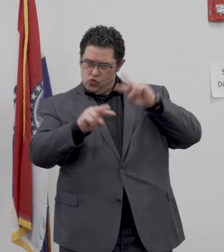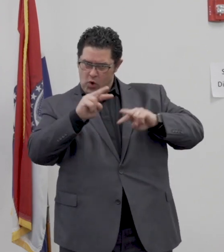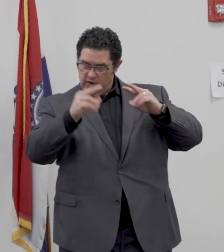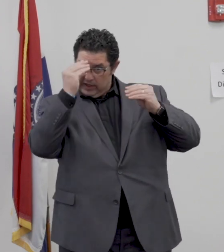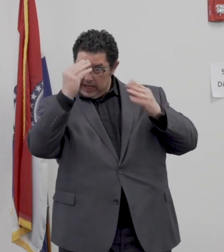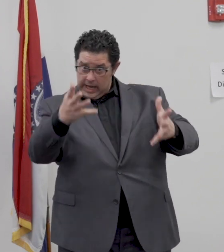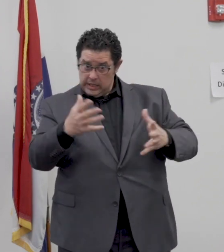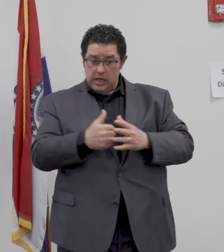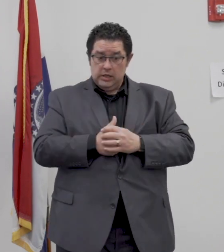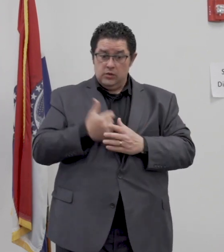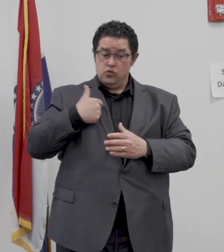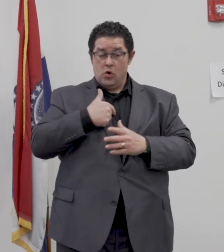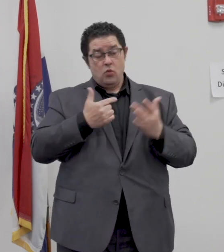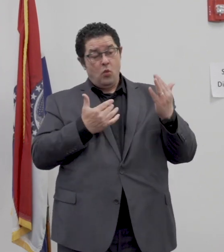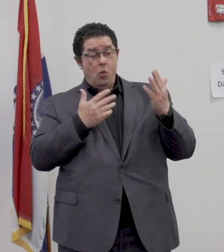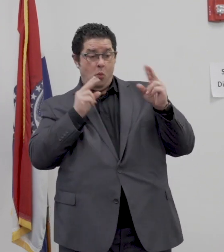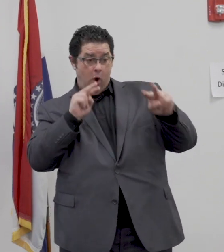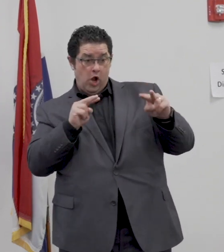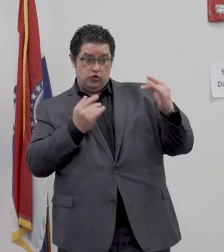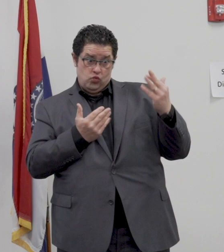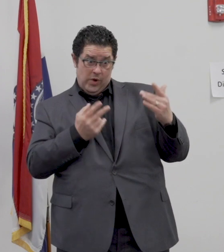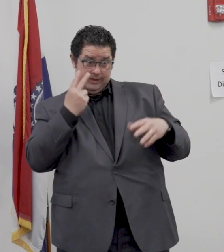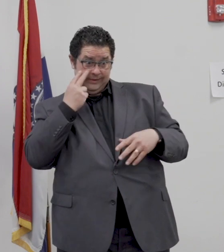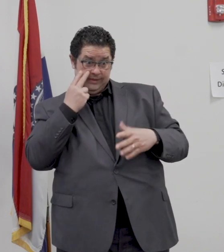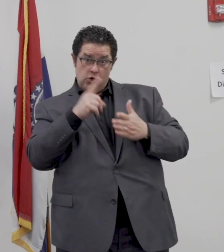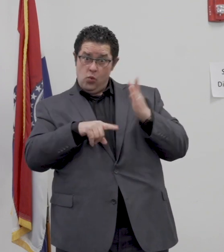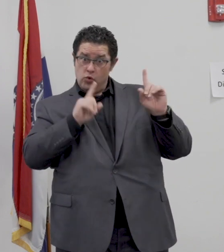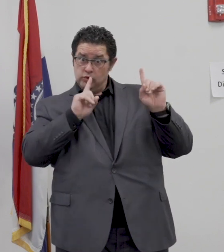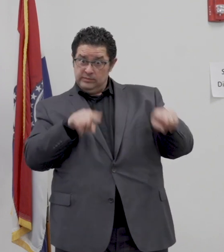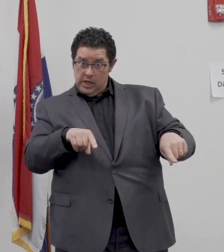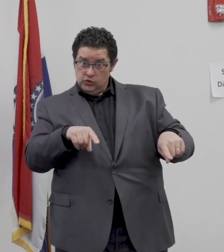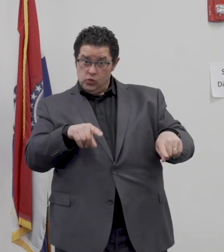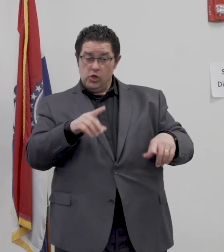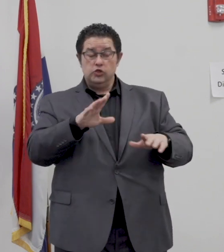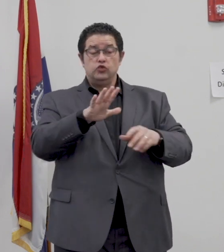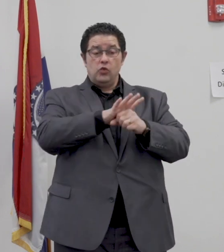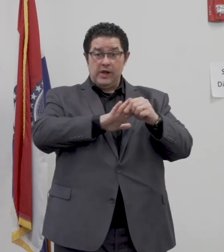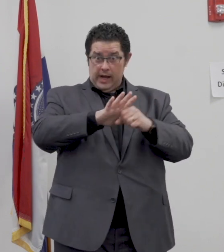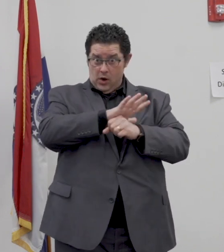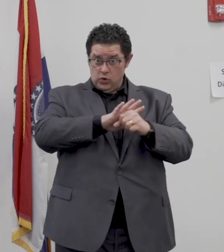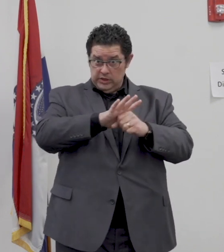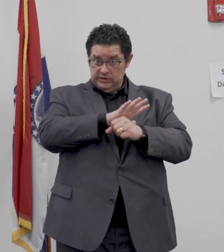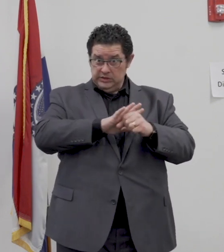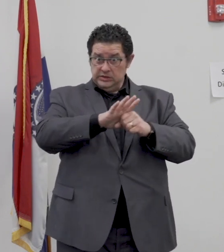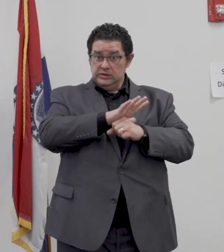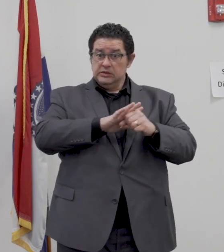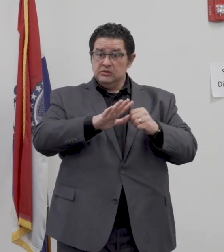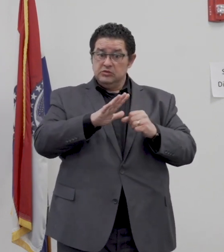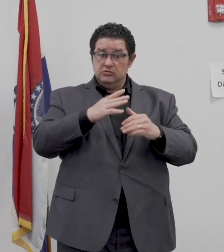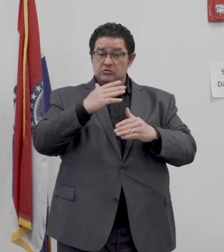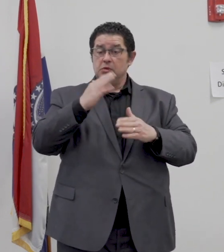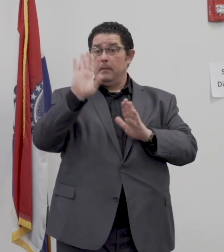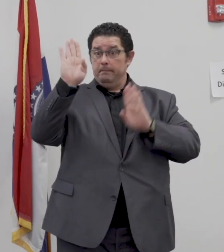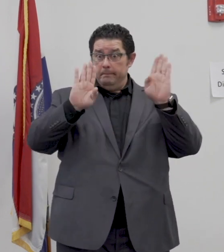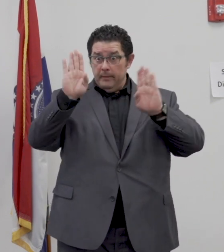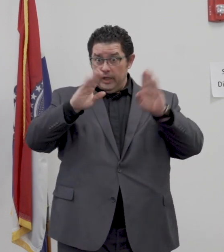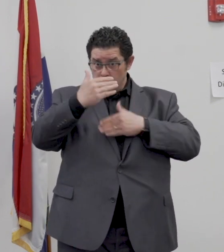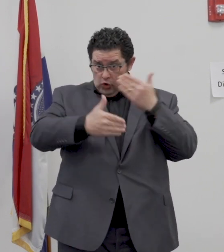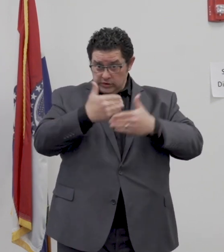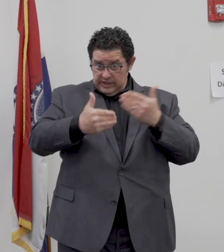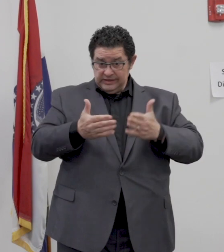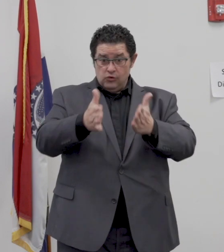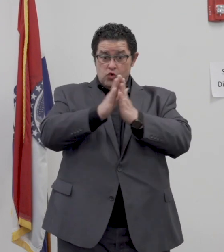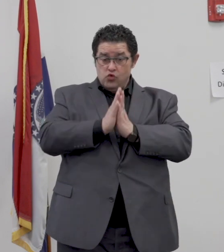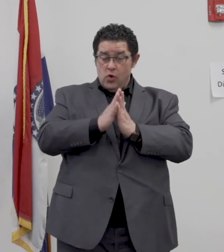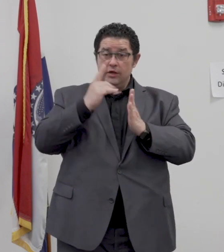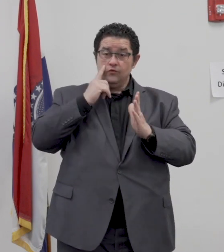we'll watch and wait and see what the response was to the county's bid process and request for